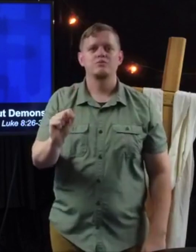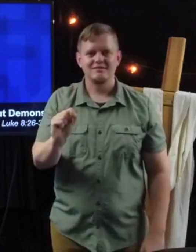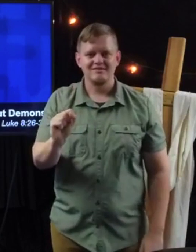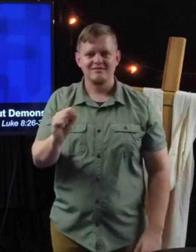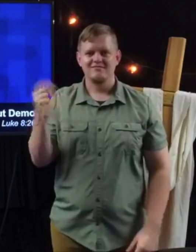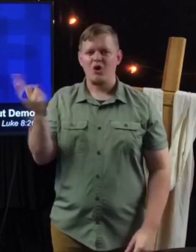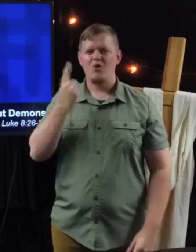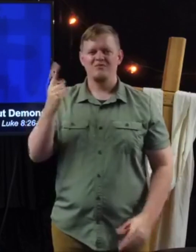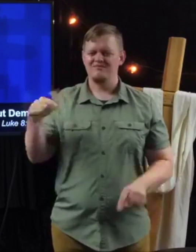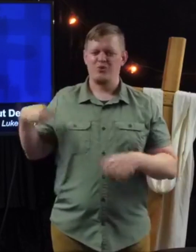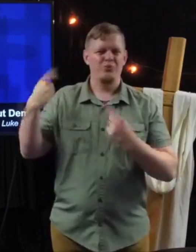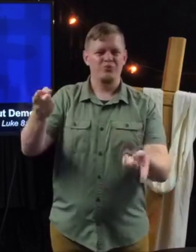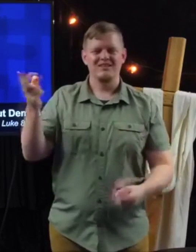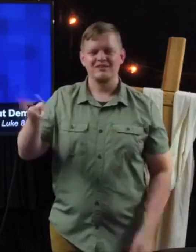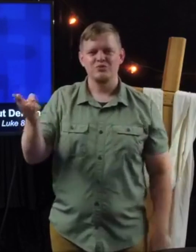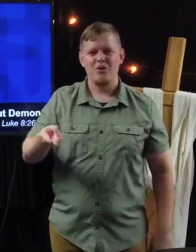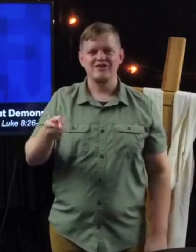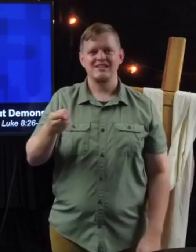loved heroes. They're always, through history,